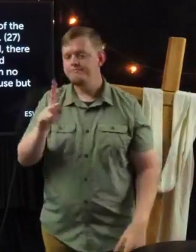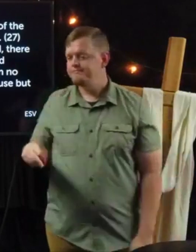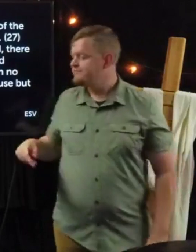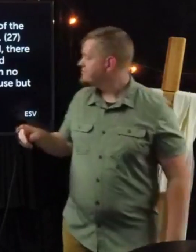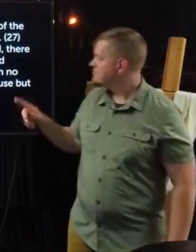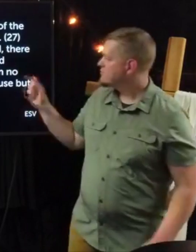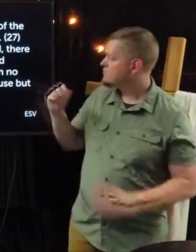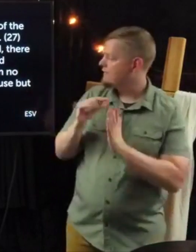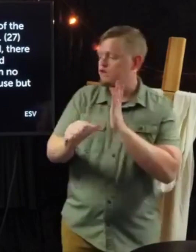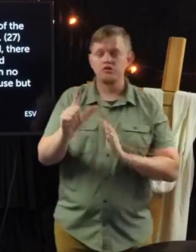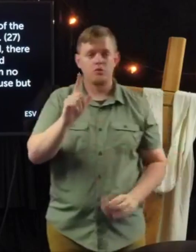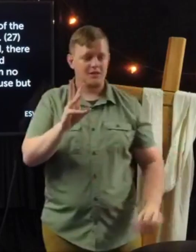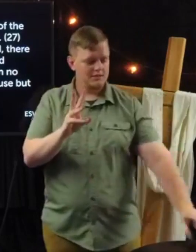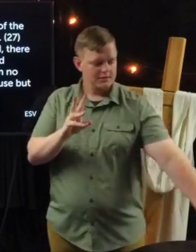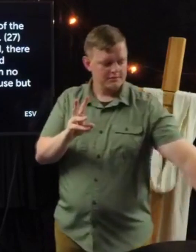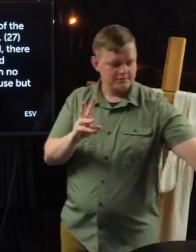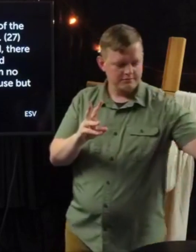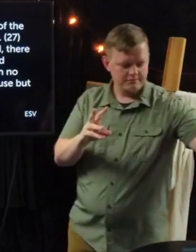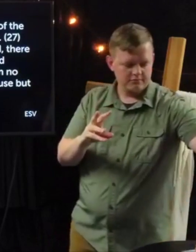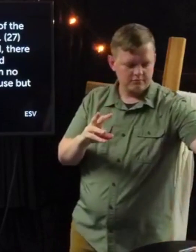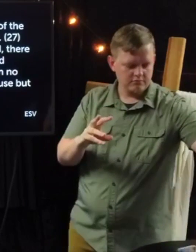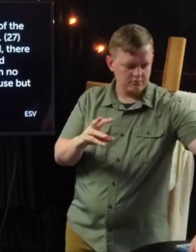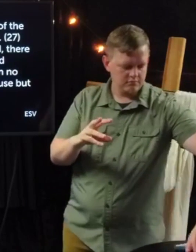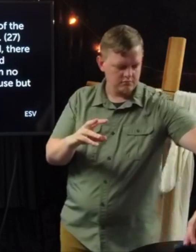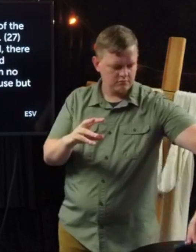Okay. Verse 26. So we'll start.